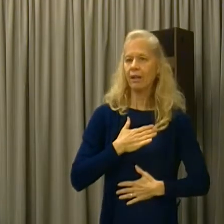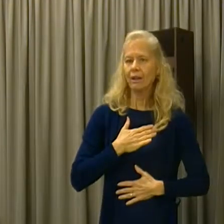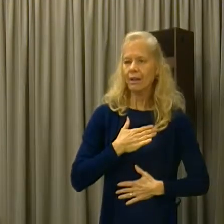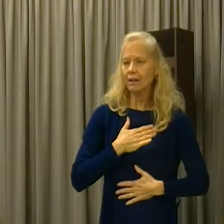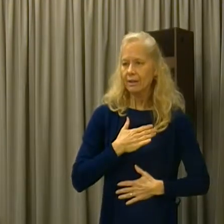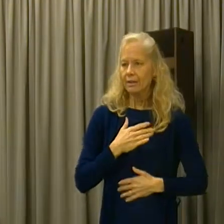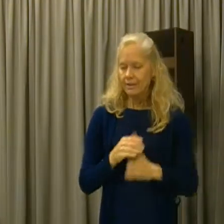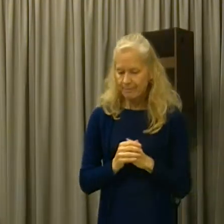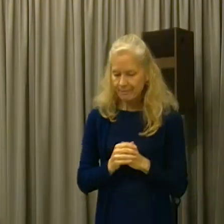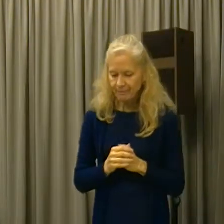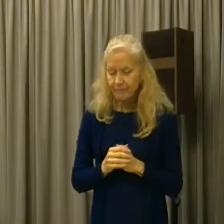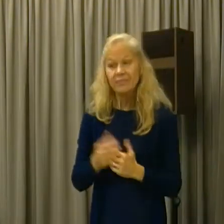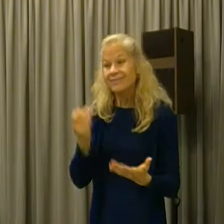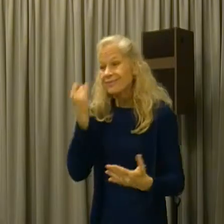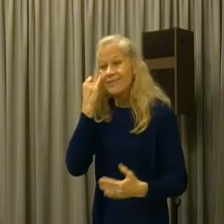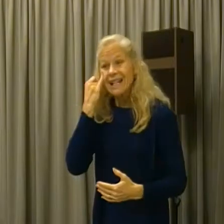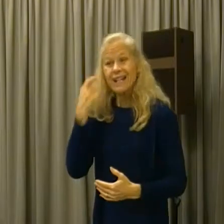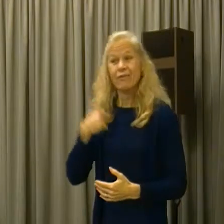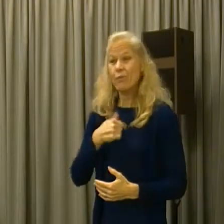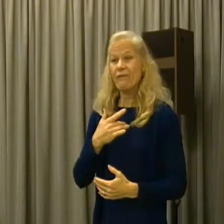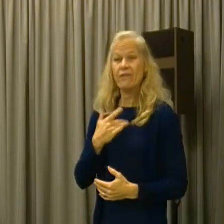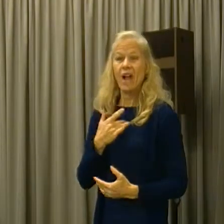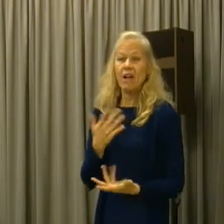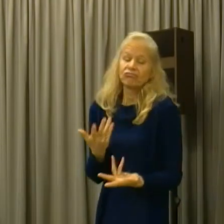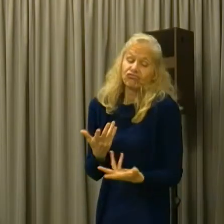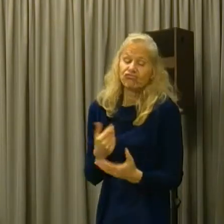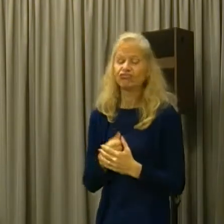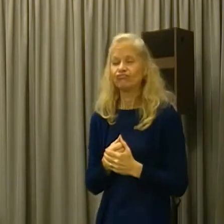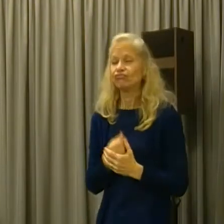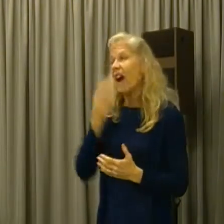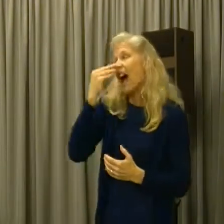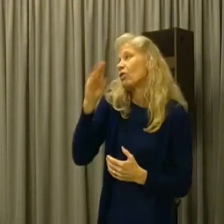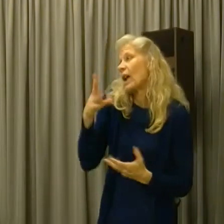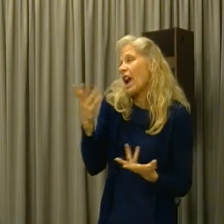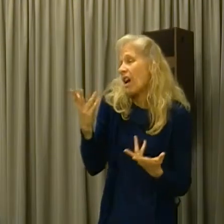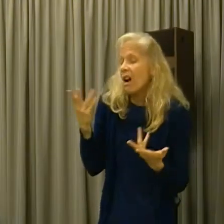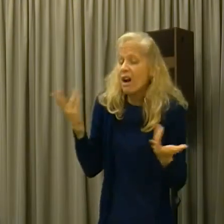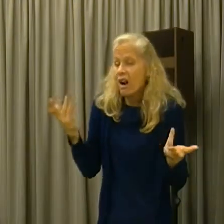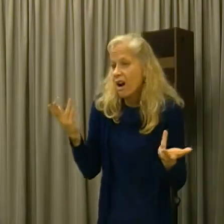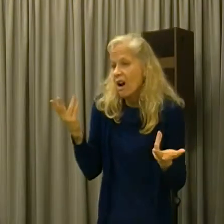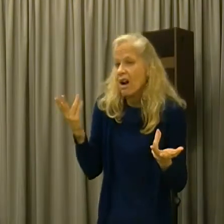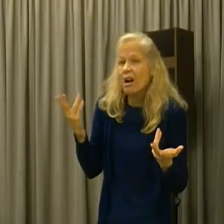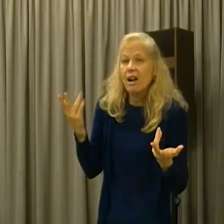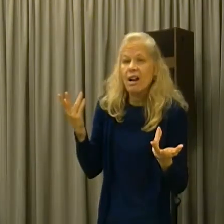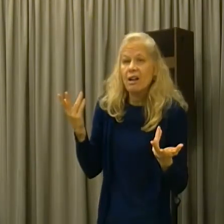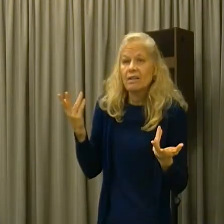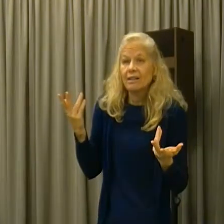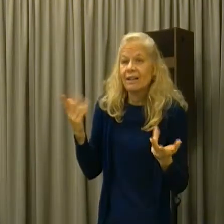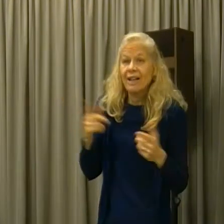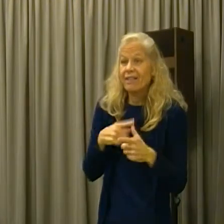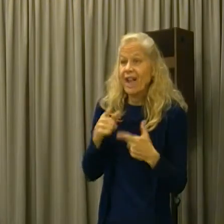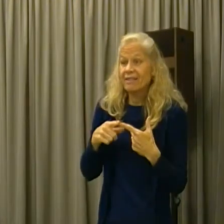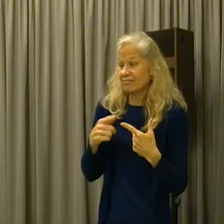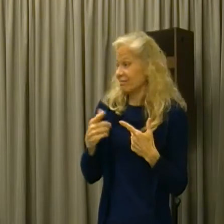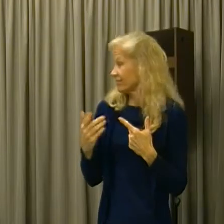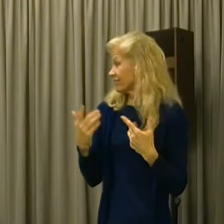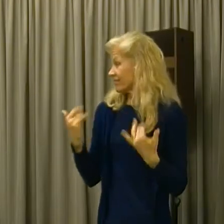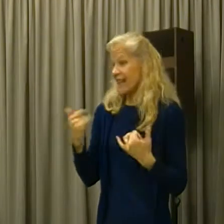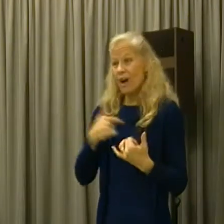And if we're not desiring to please Him first, then the rest of the message really won't be a help to you. But we certainly ought